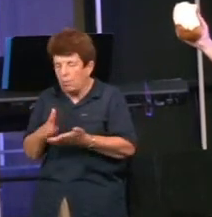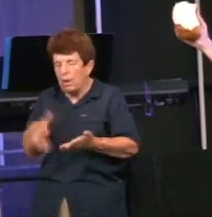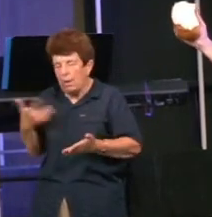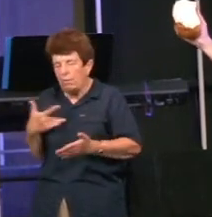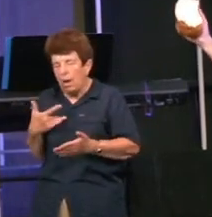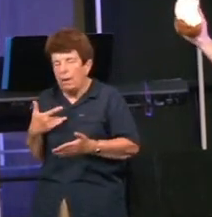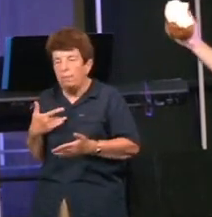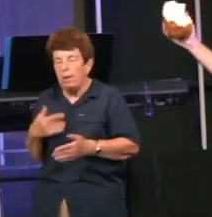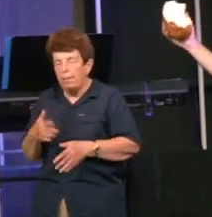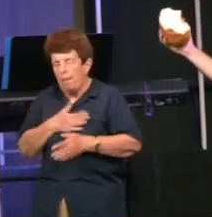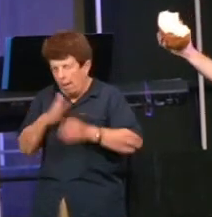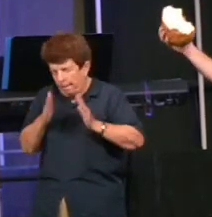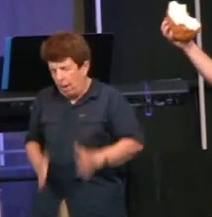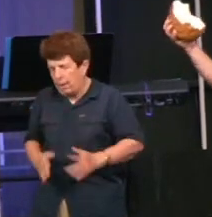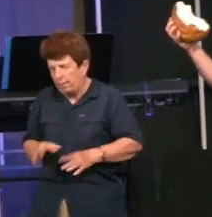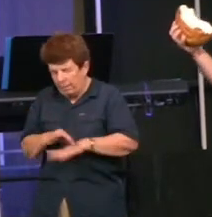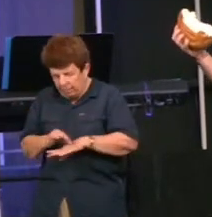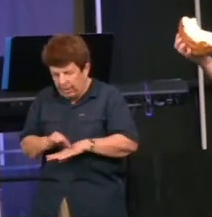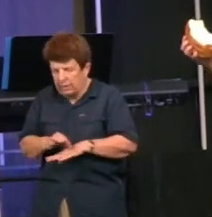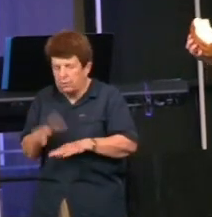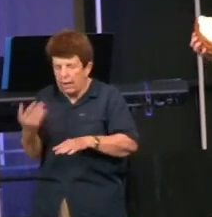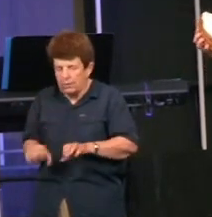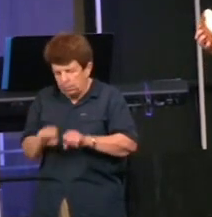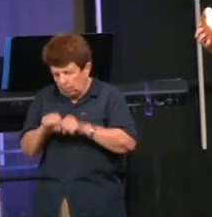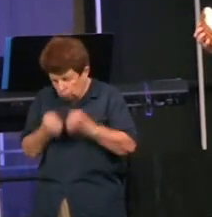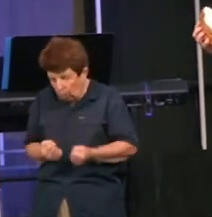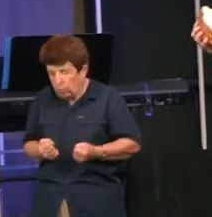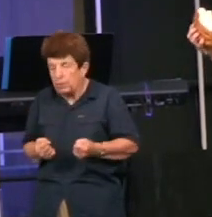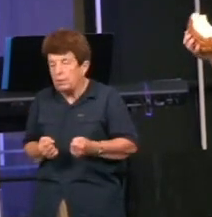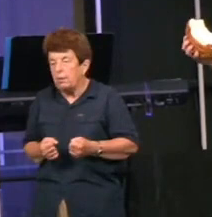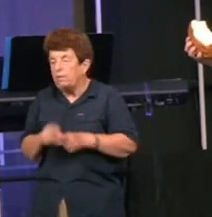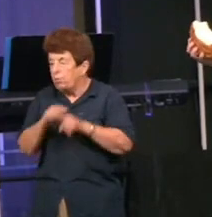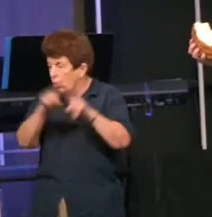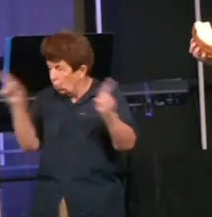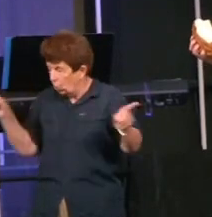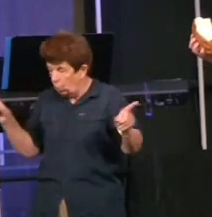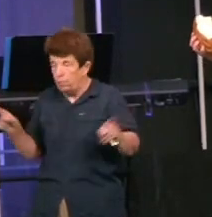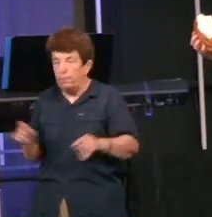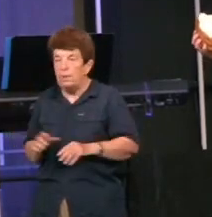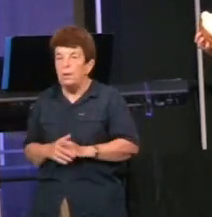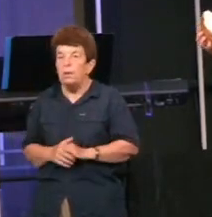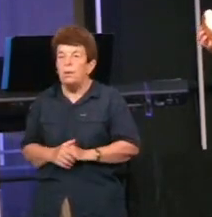life. My body, my flesh, has been broken for you."